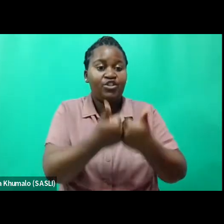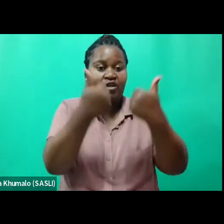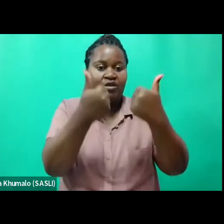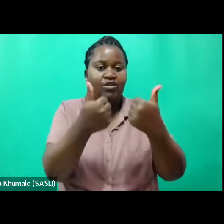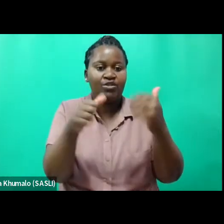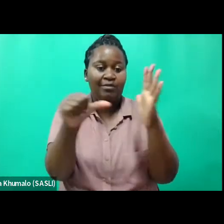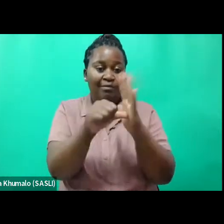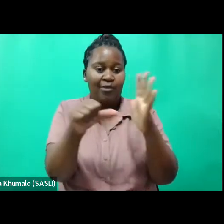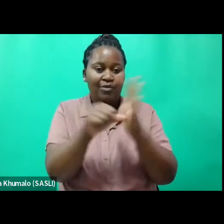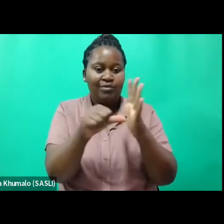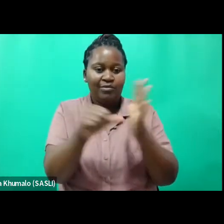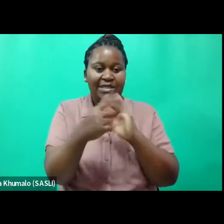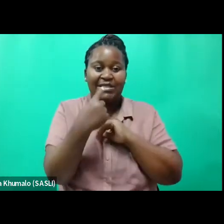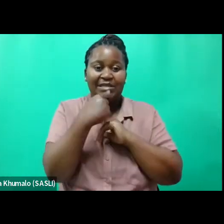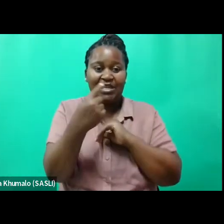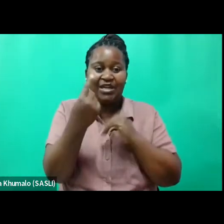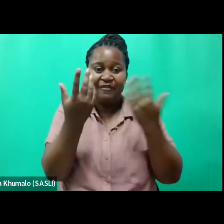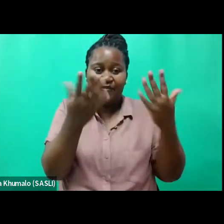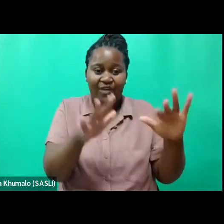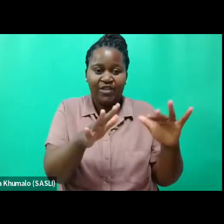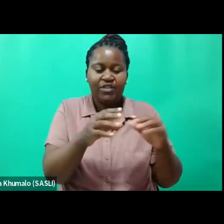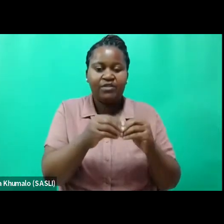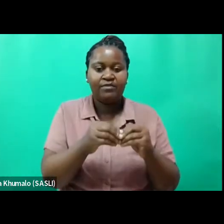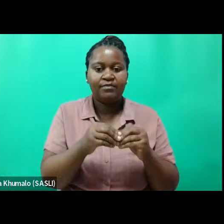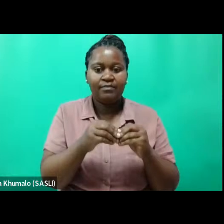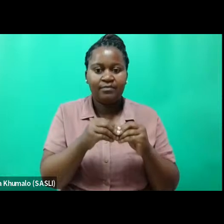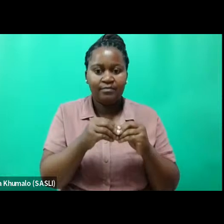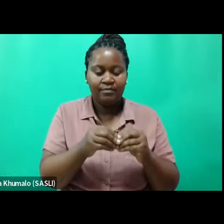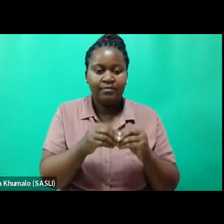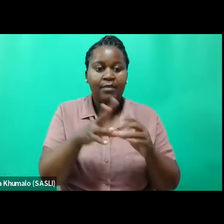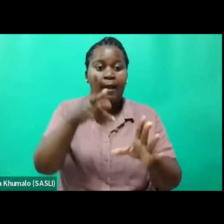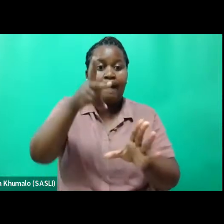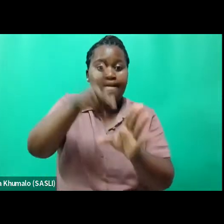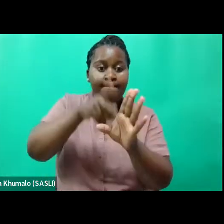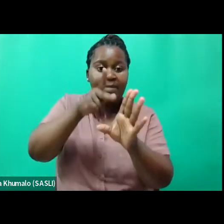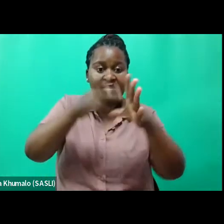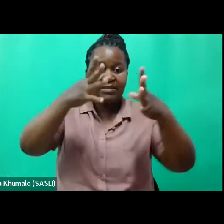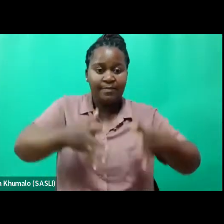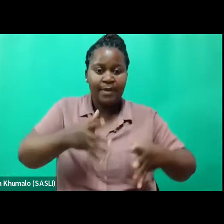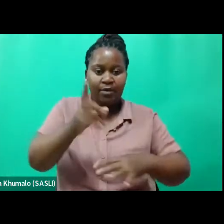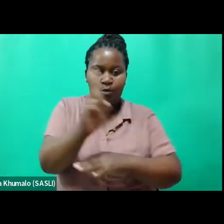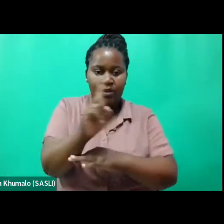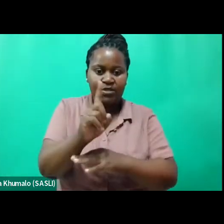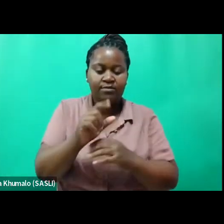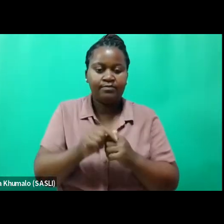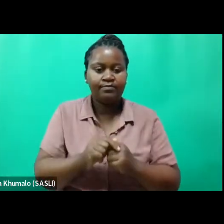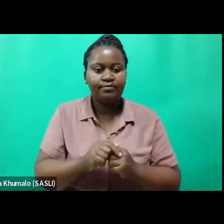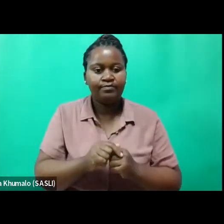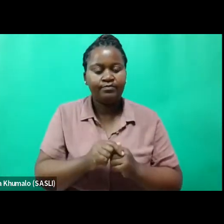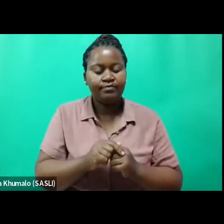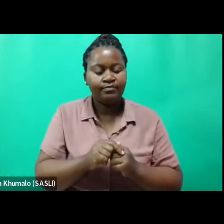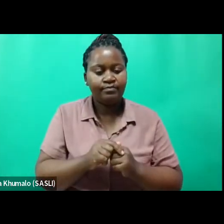that was raised by the participants was that of